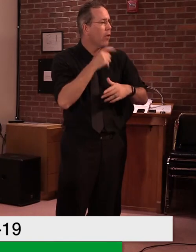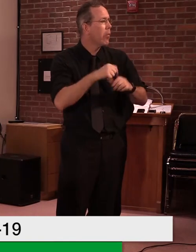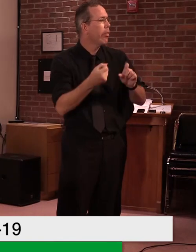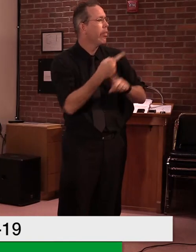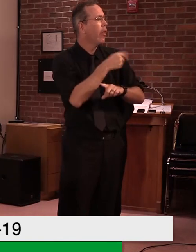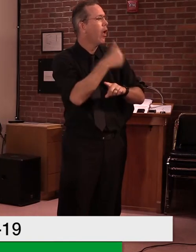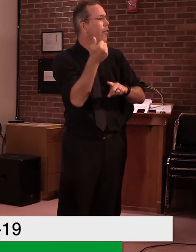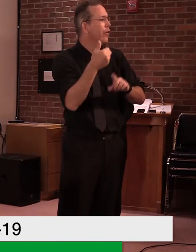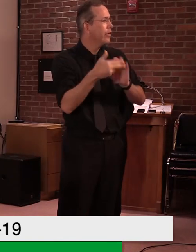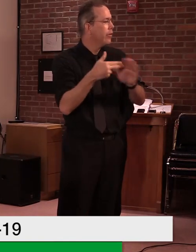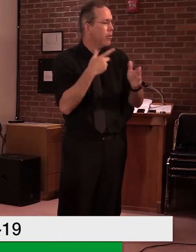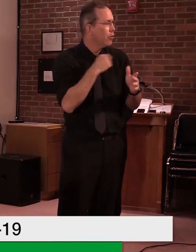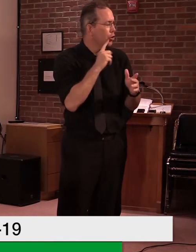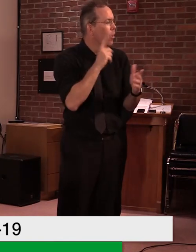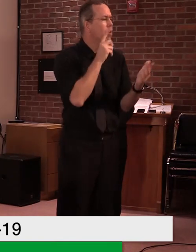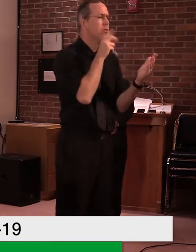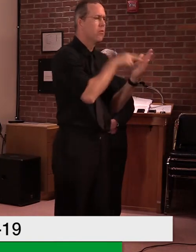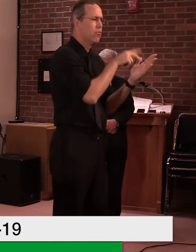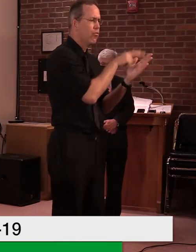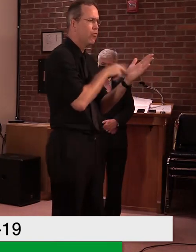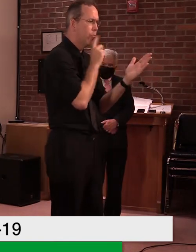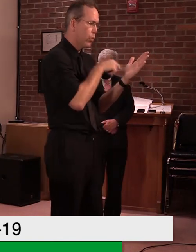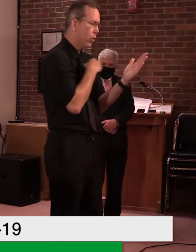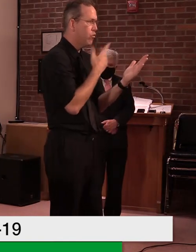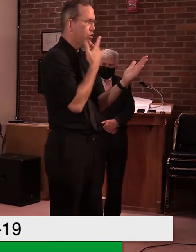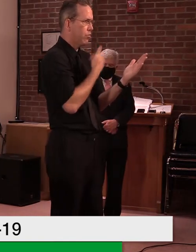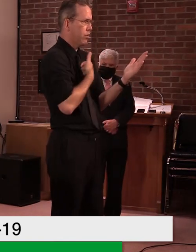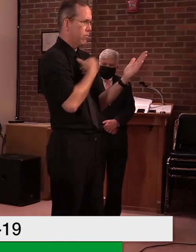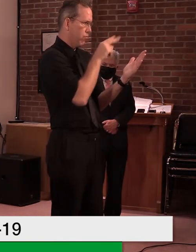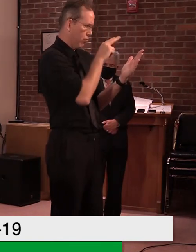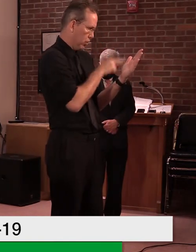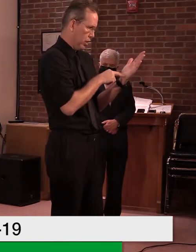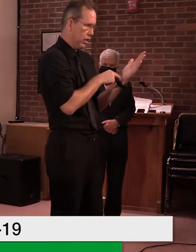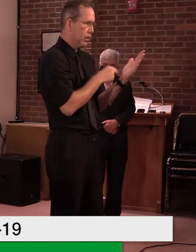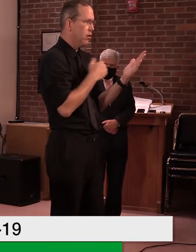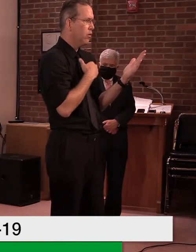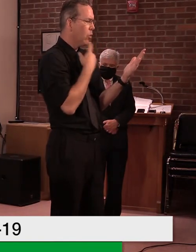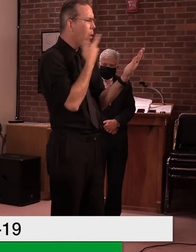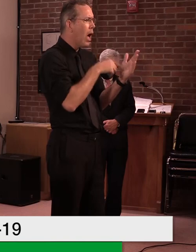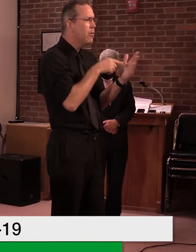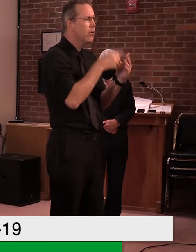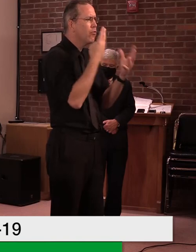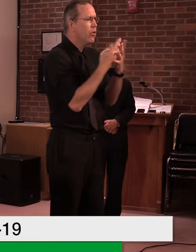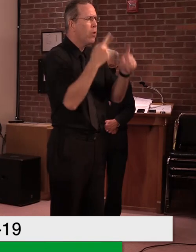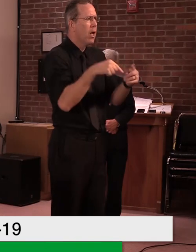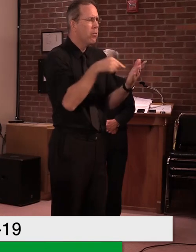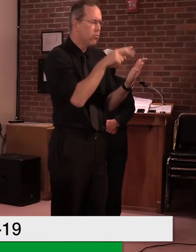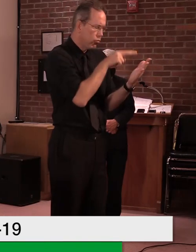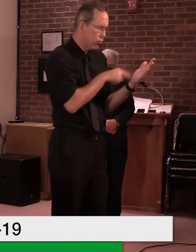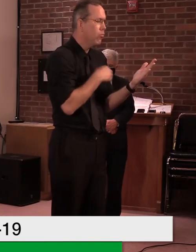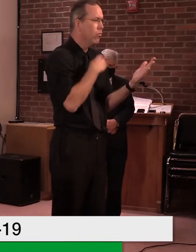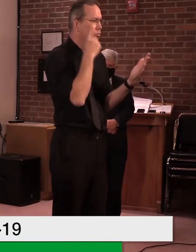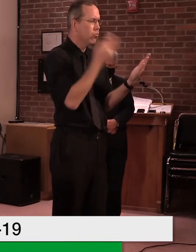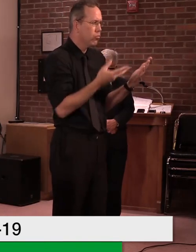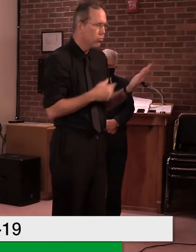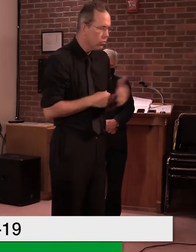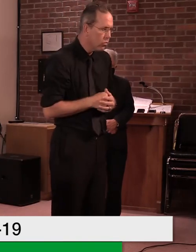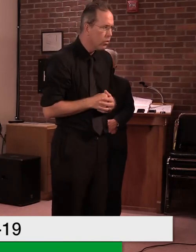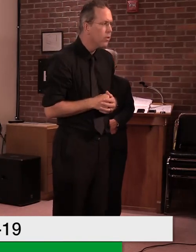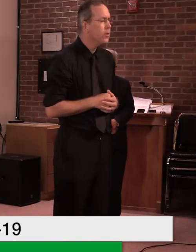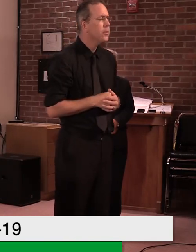But we have a responsibility to follow up on this. And I would hope the race didn't play a factor in